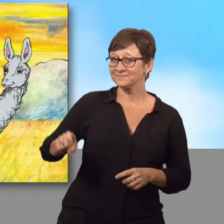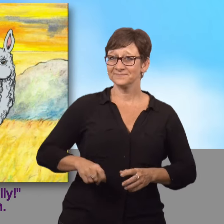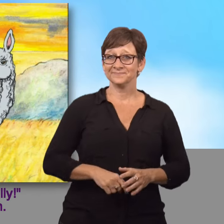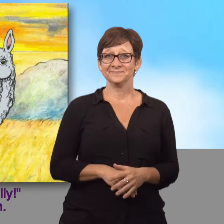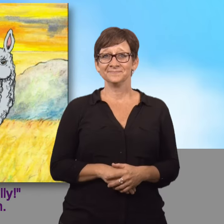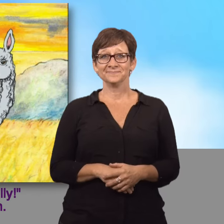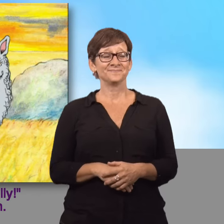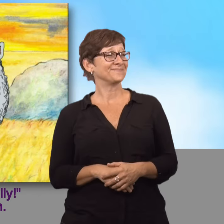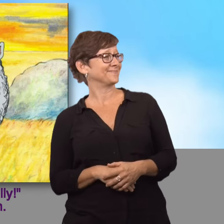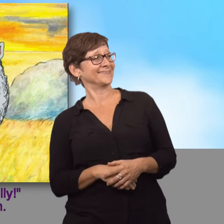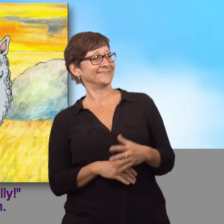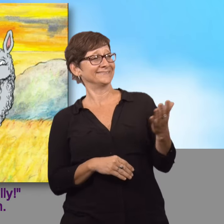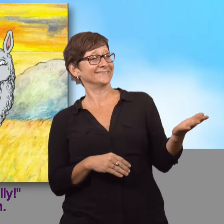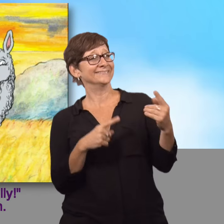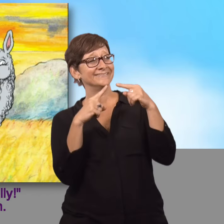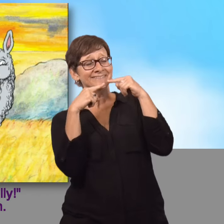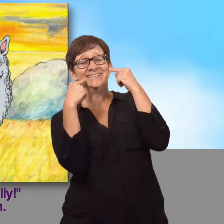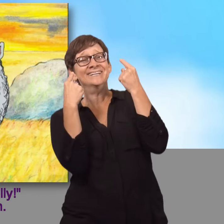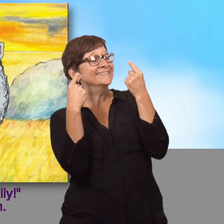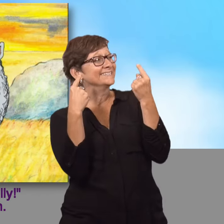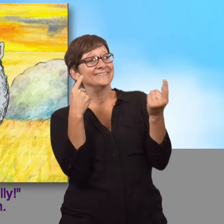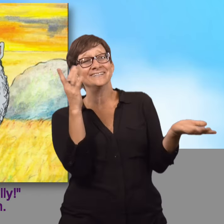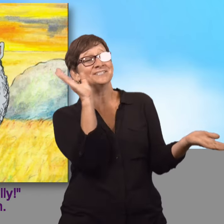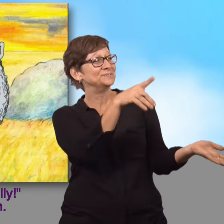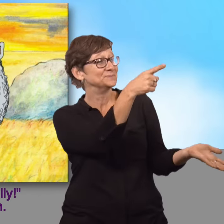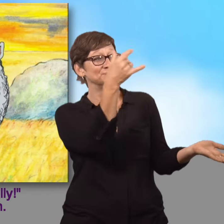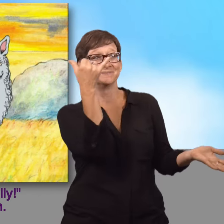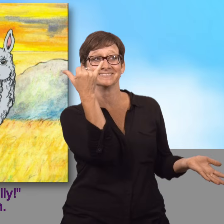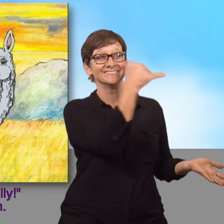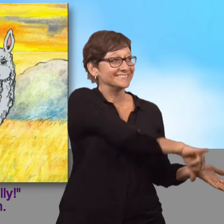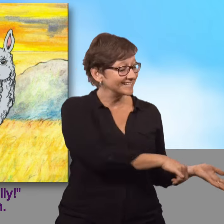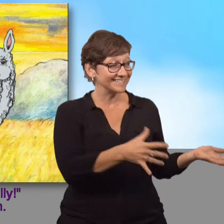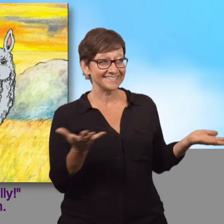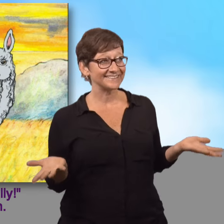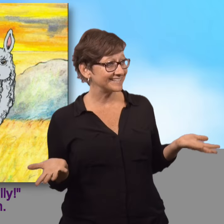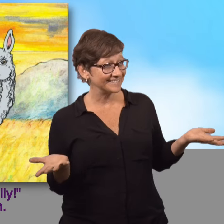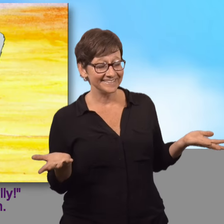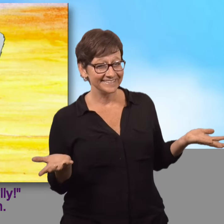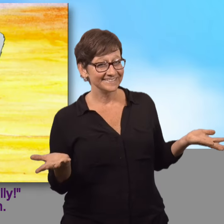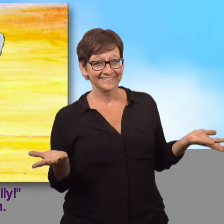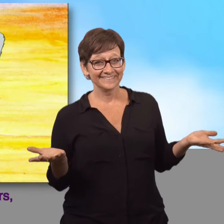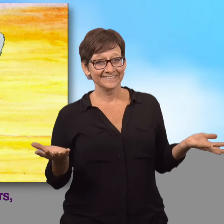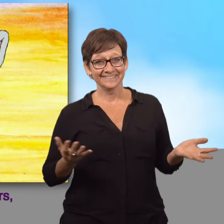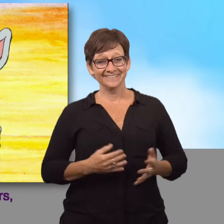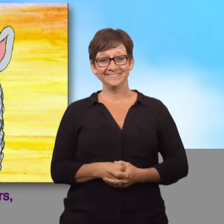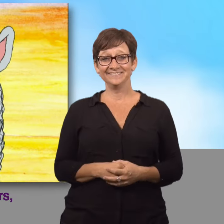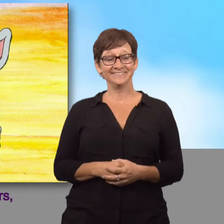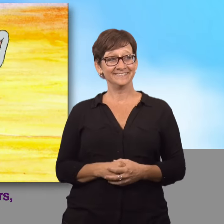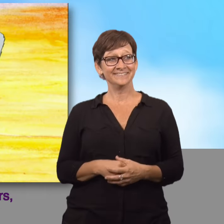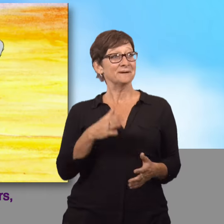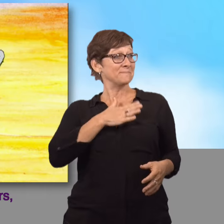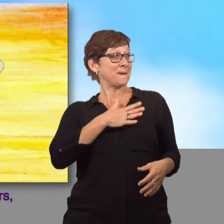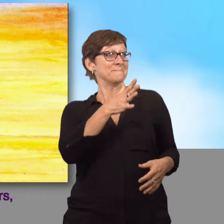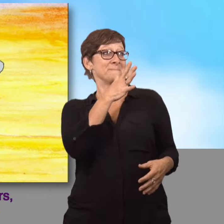Oh, Lloyd, don't be silly, Lynn said with a grin. My mama has big ears,